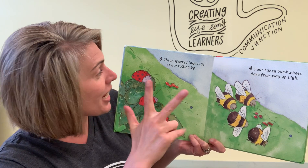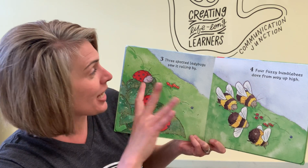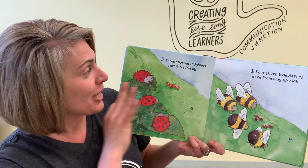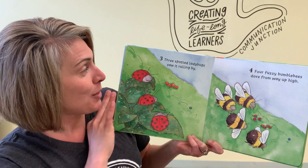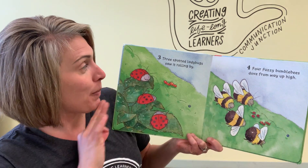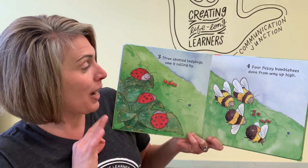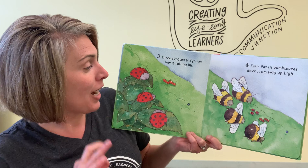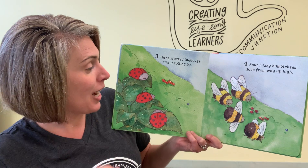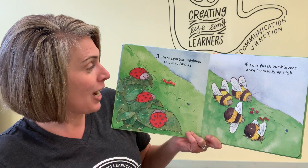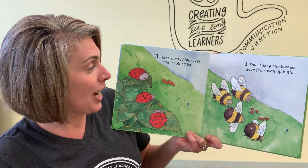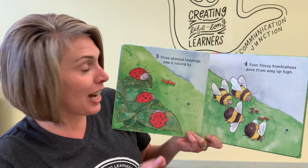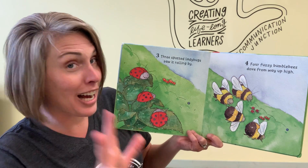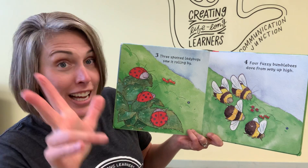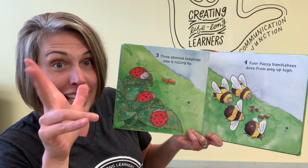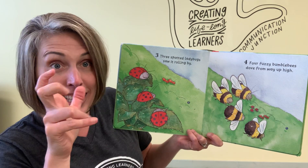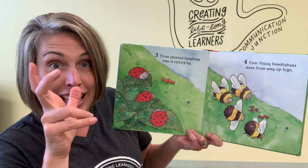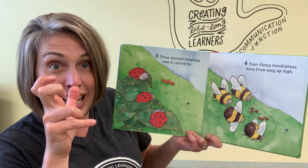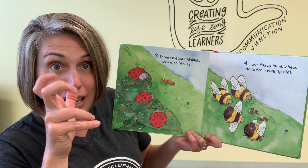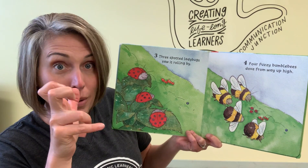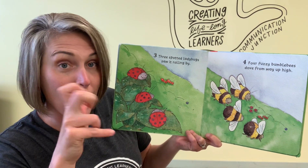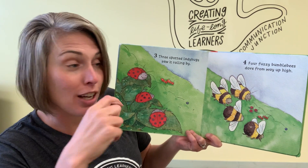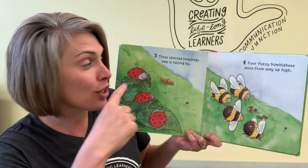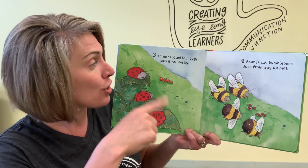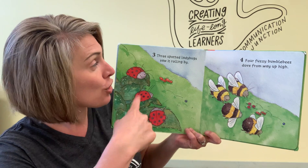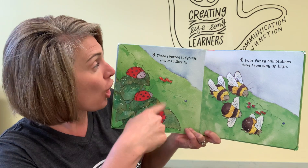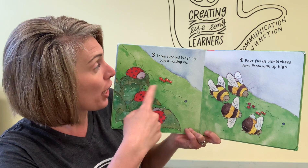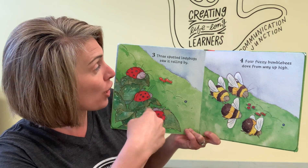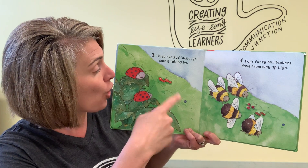3 spotted ladybugs saw it go